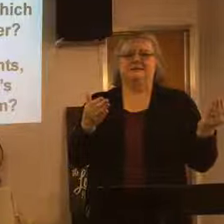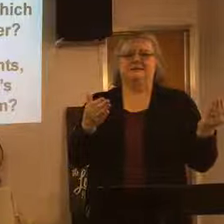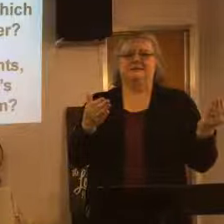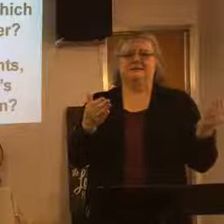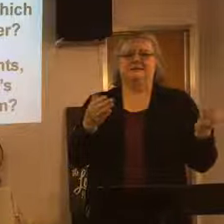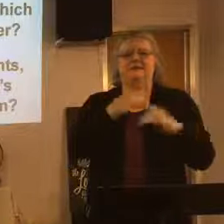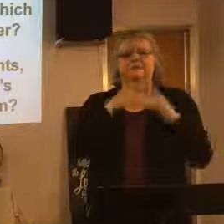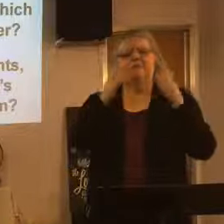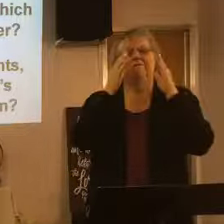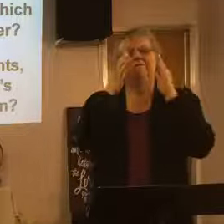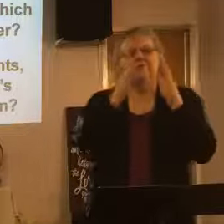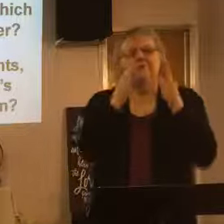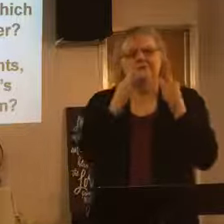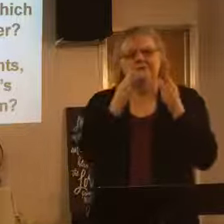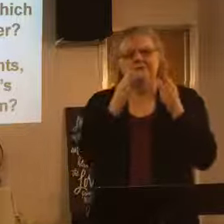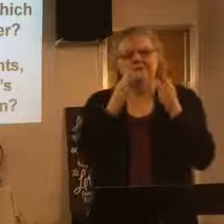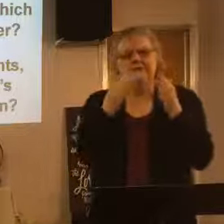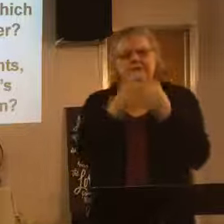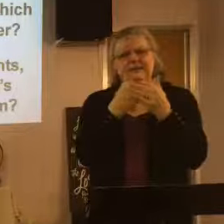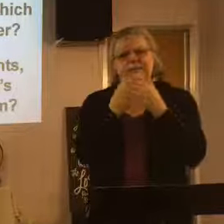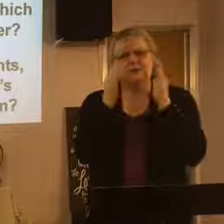Refocus. This is the time.